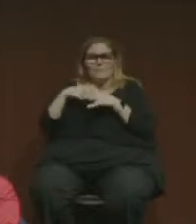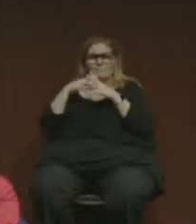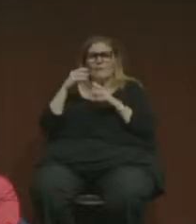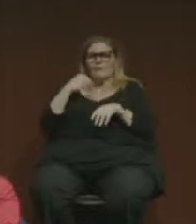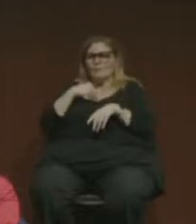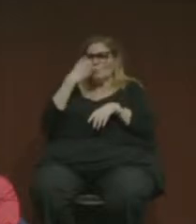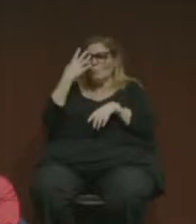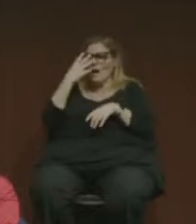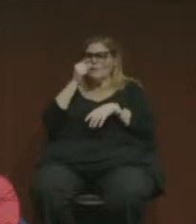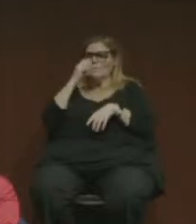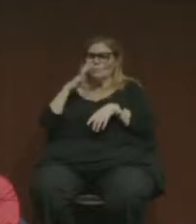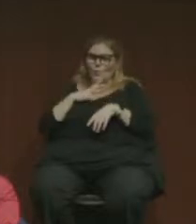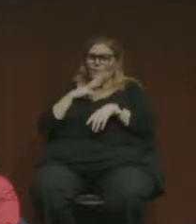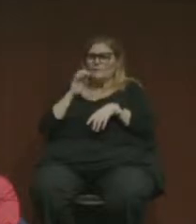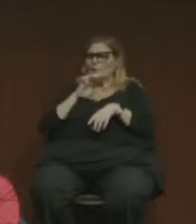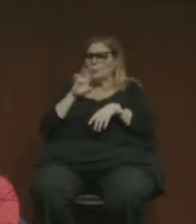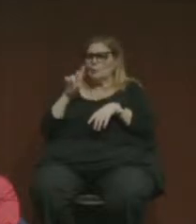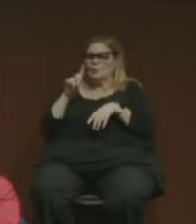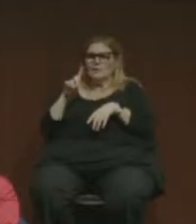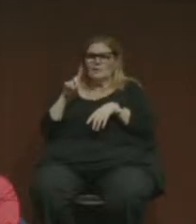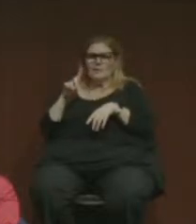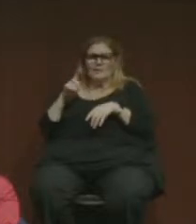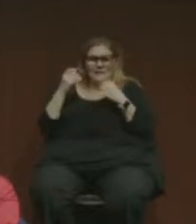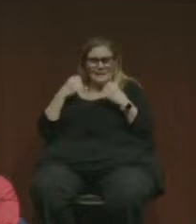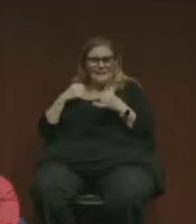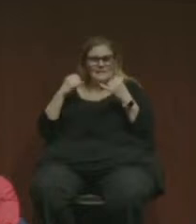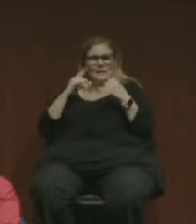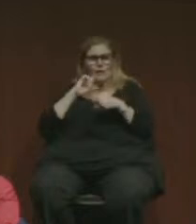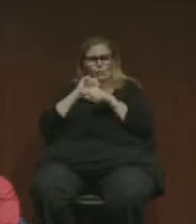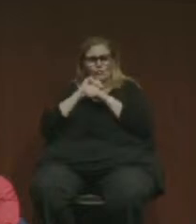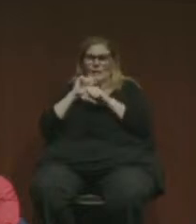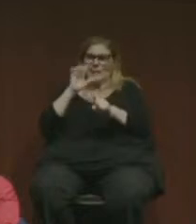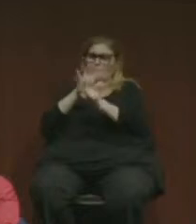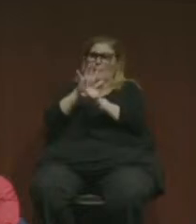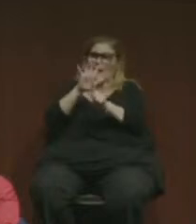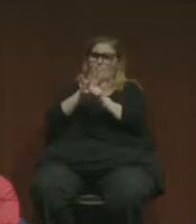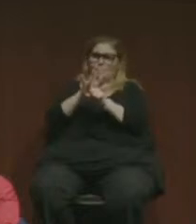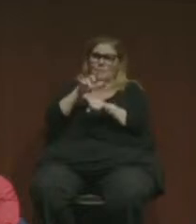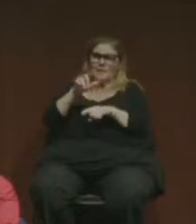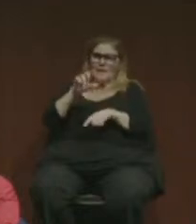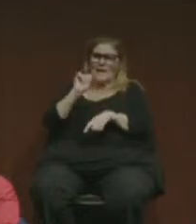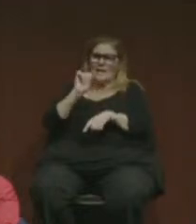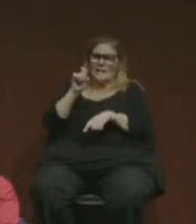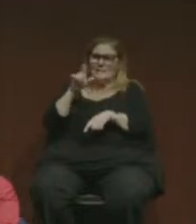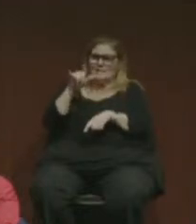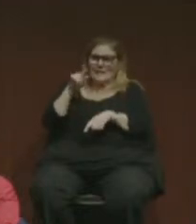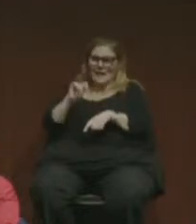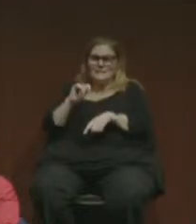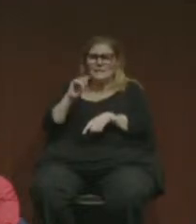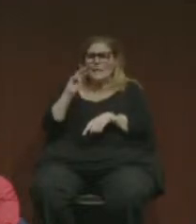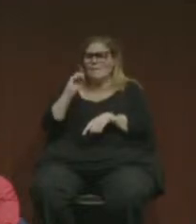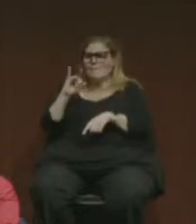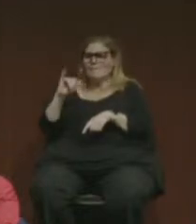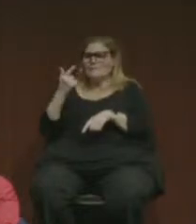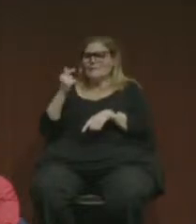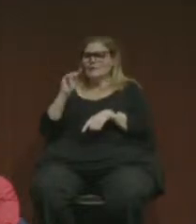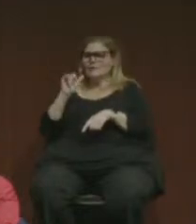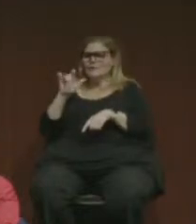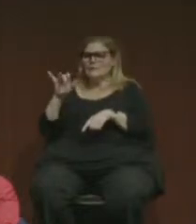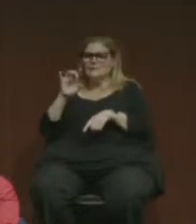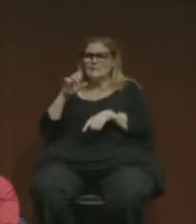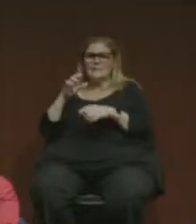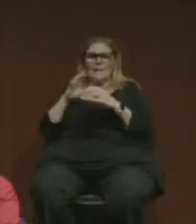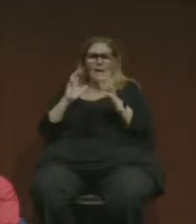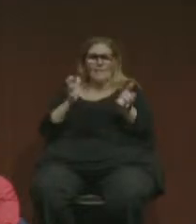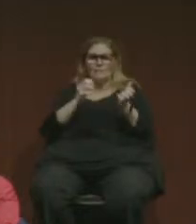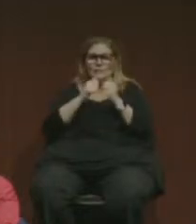white womanhood is now really prevalent in sexist and misogynistic conversations in